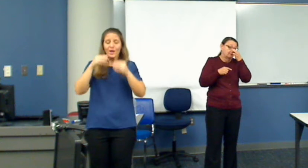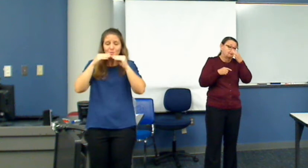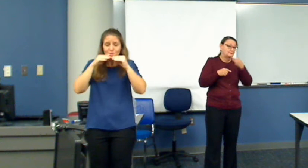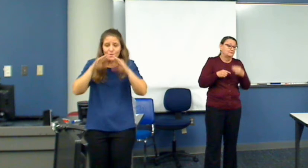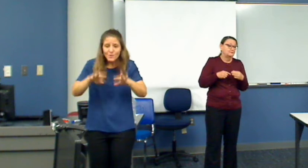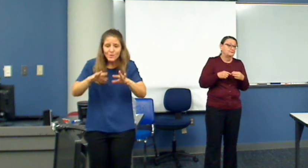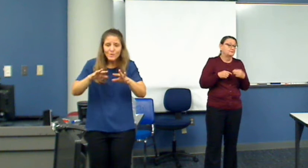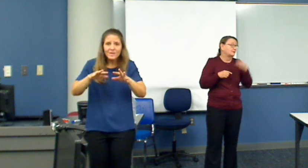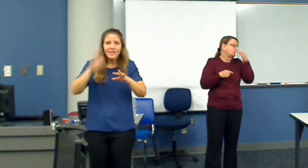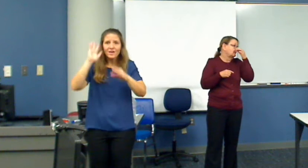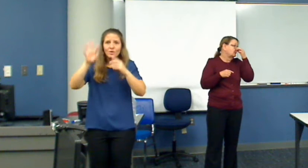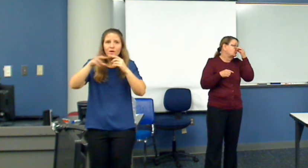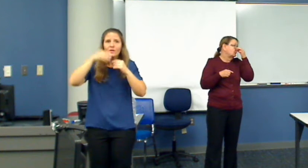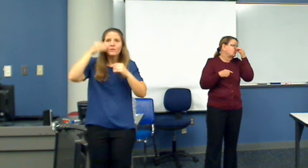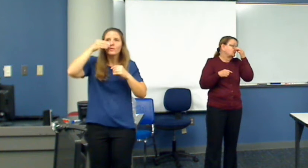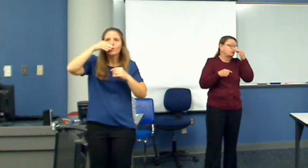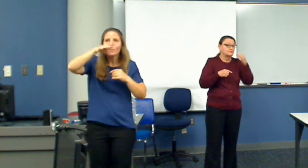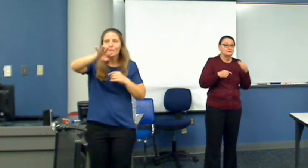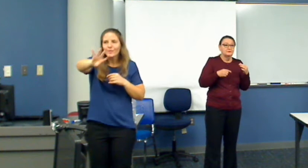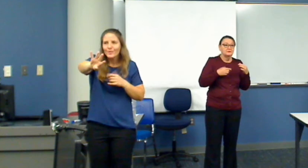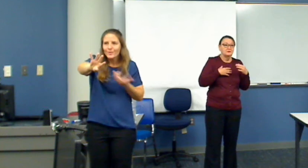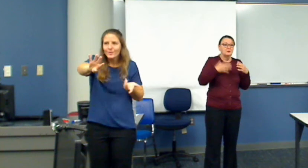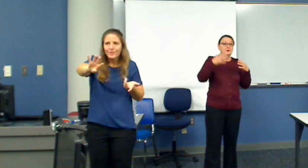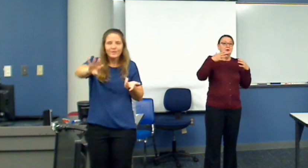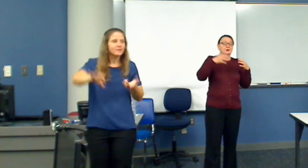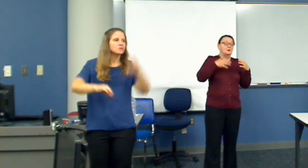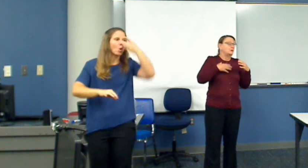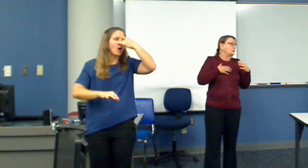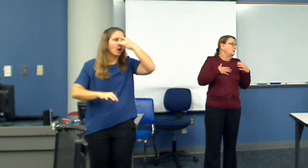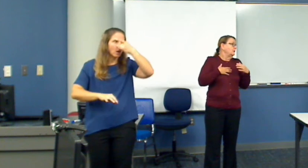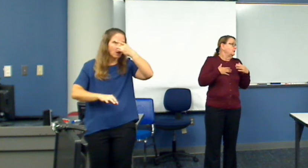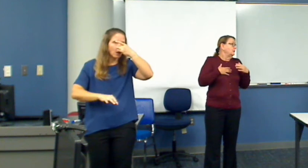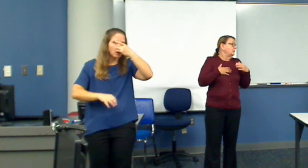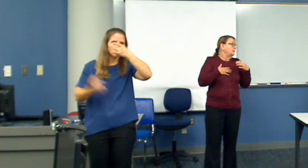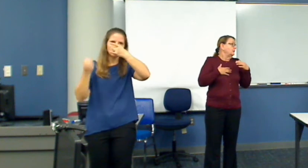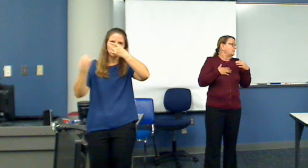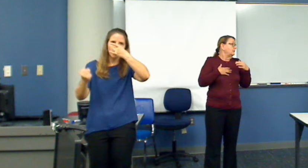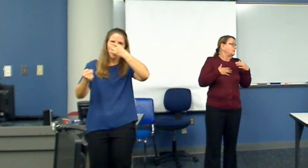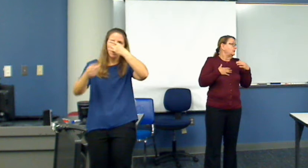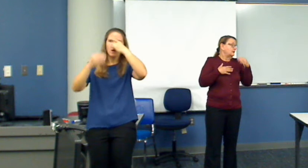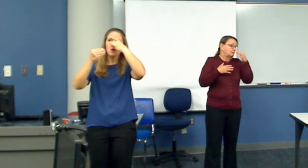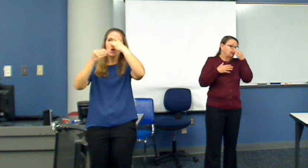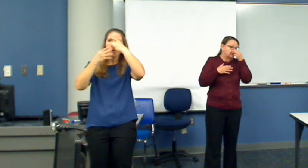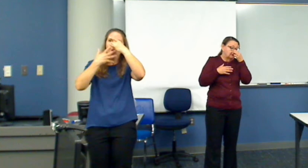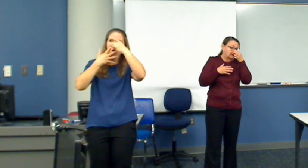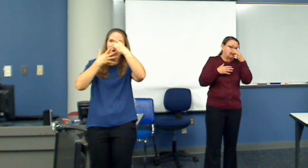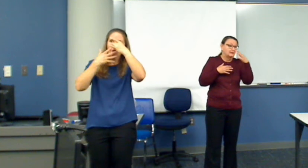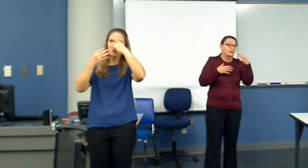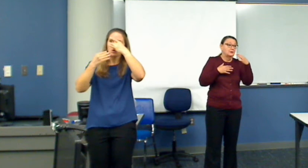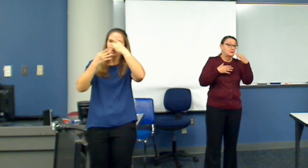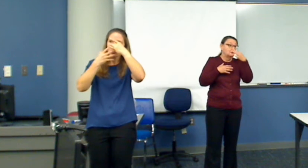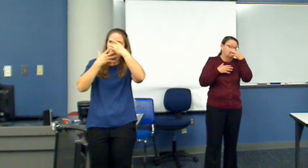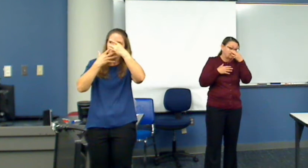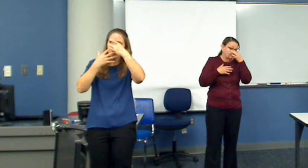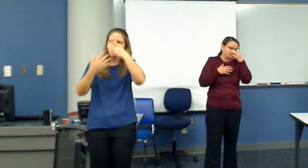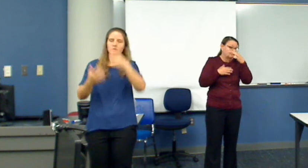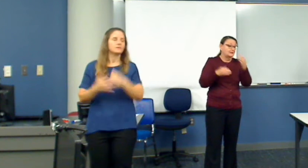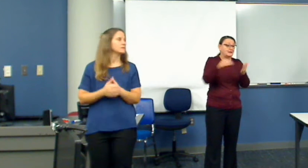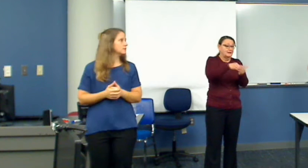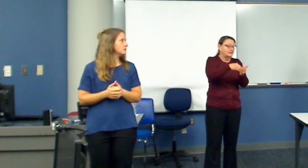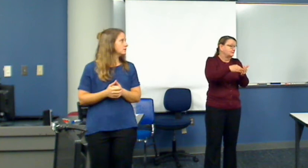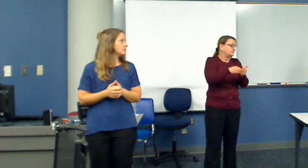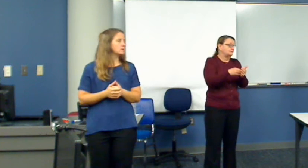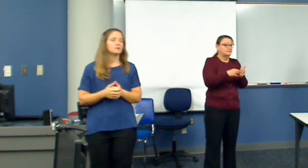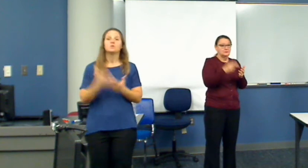nose. So pinch the nose, give a good breath. You let go of the nose, pinch it again, give another breath. You want them to be